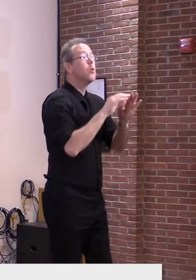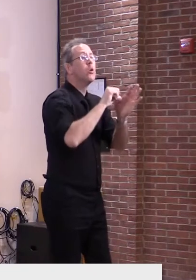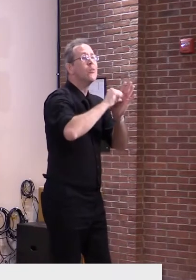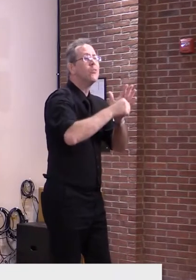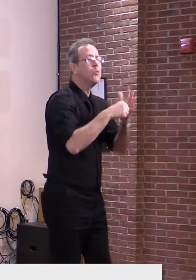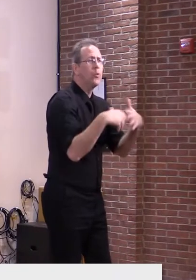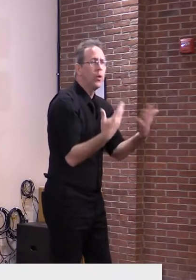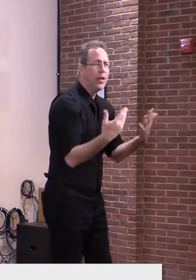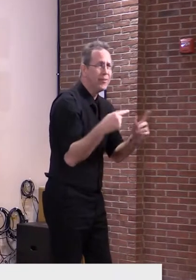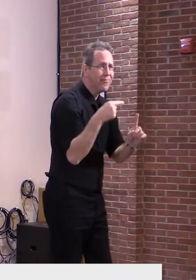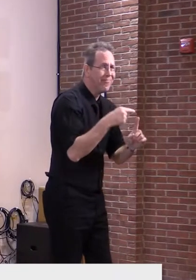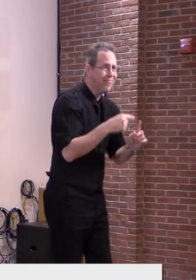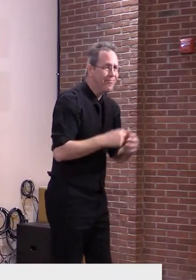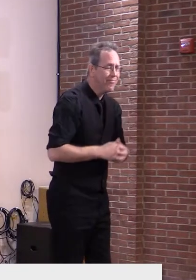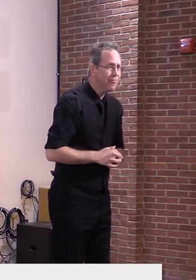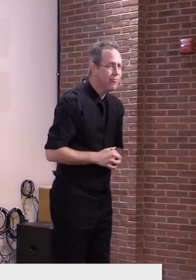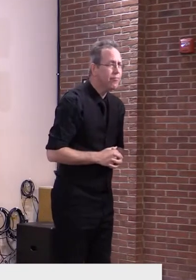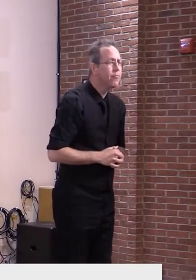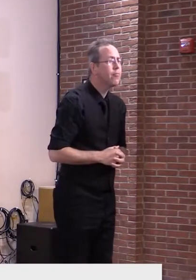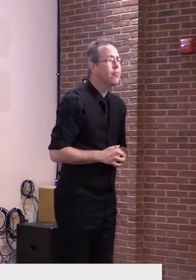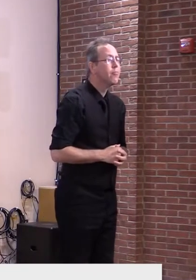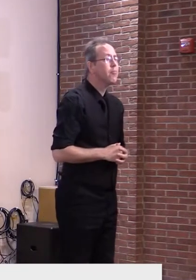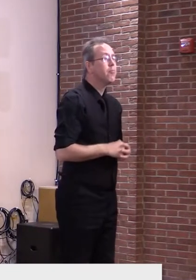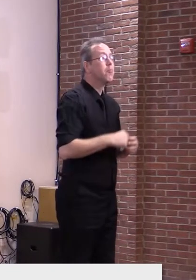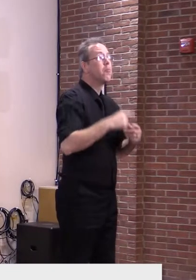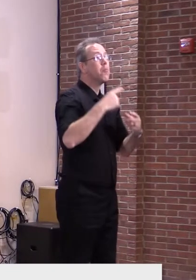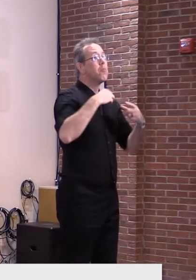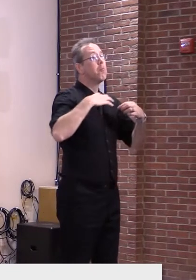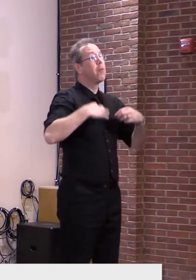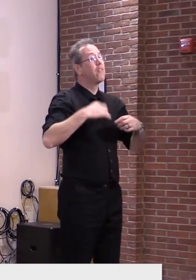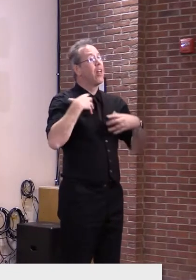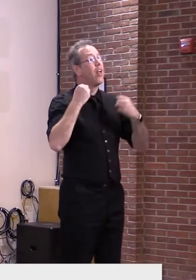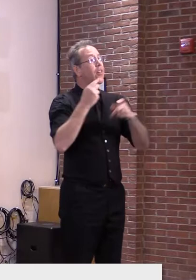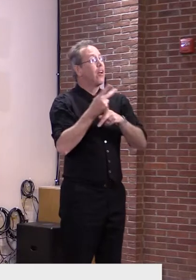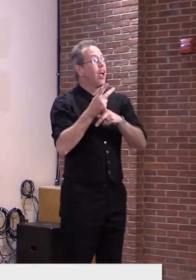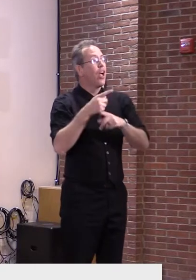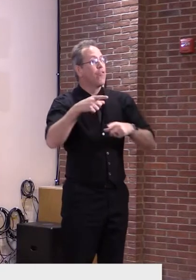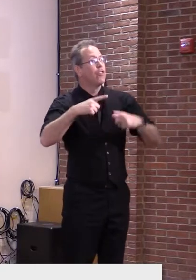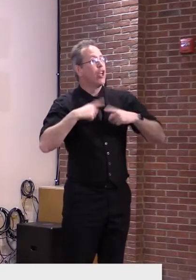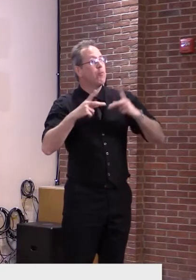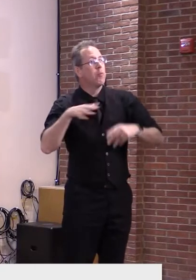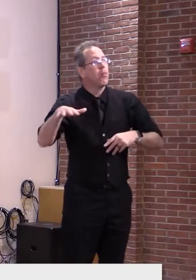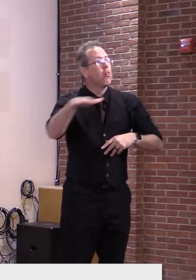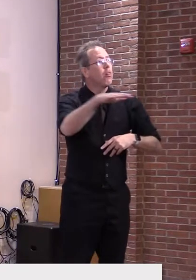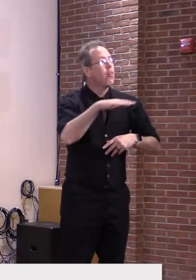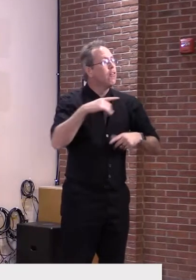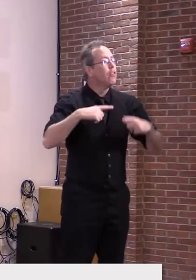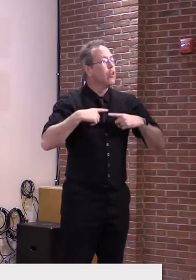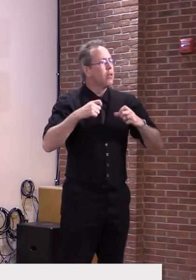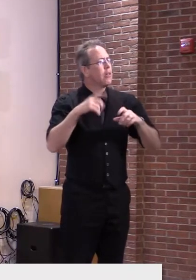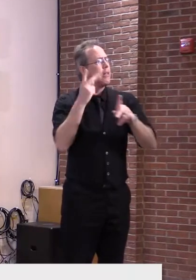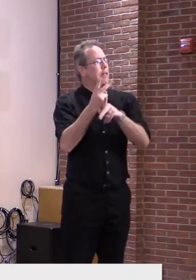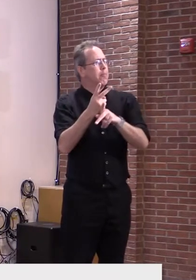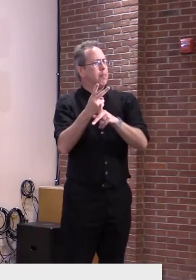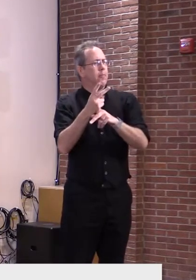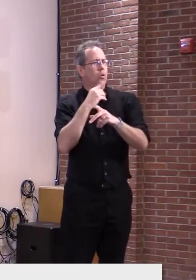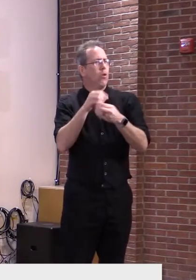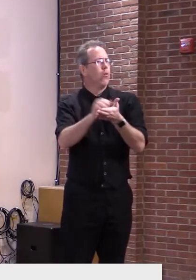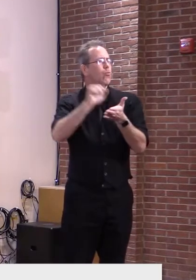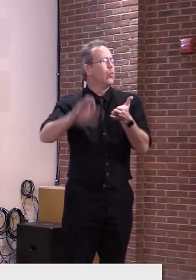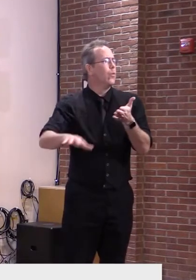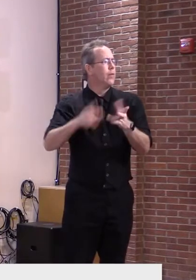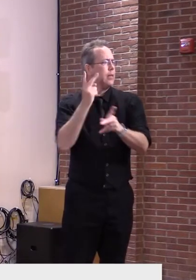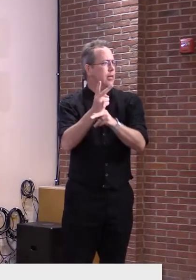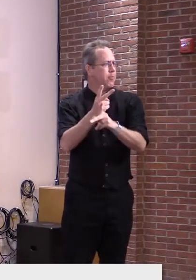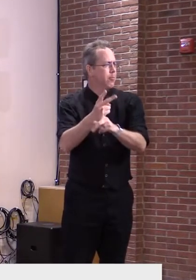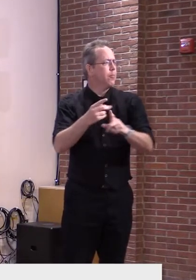is that the benefits on the health care side for retirees does not change. It does on the pensions. On